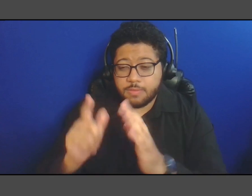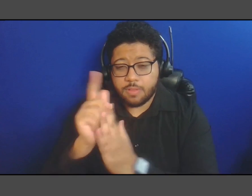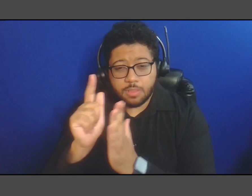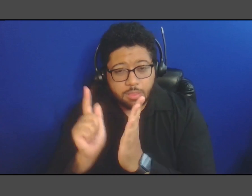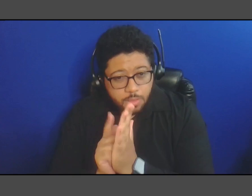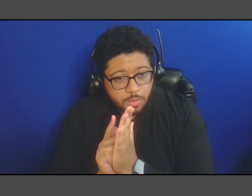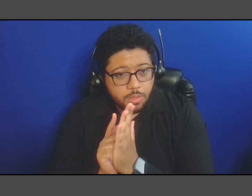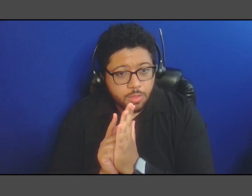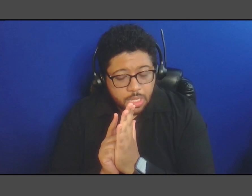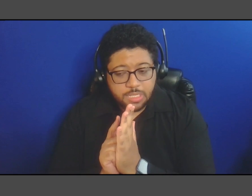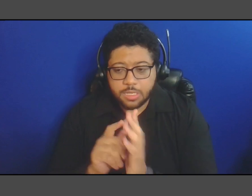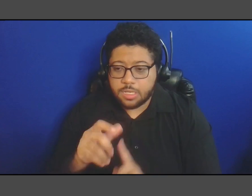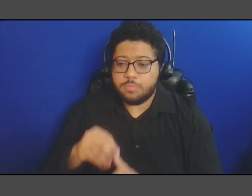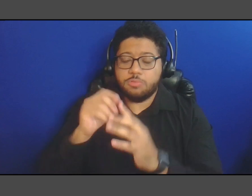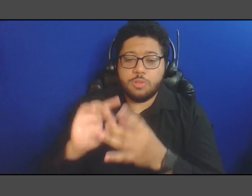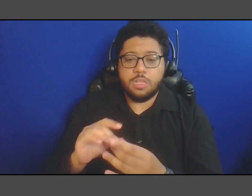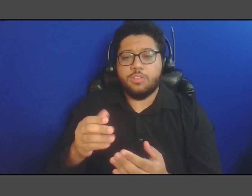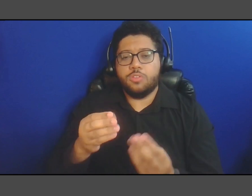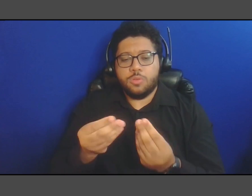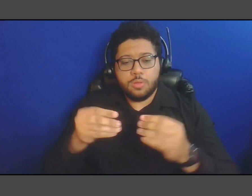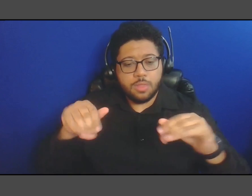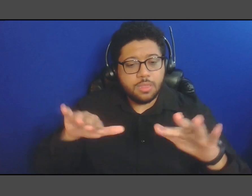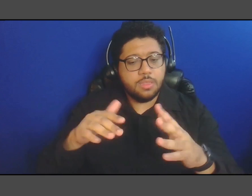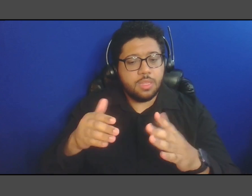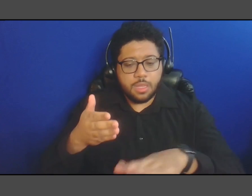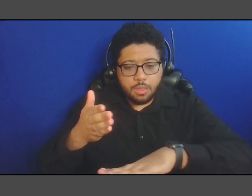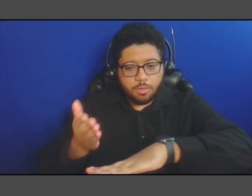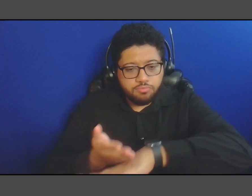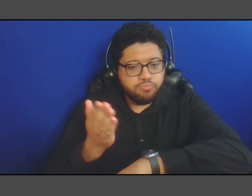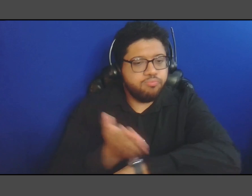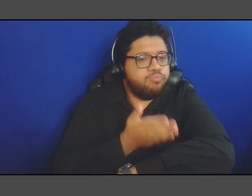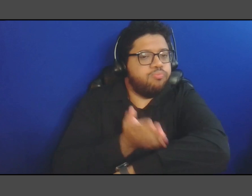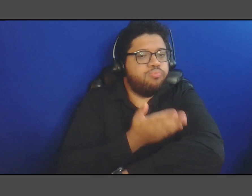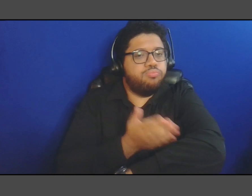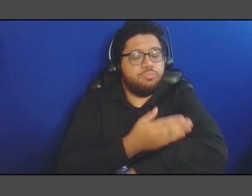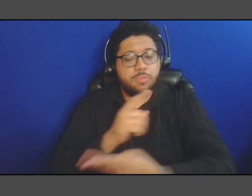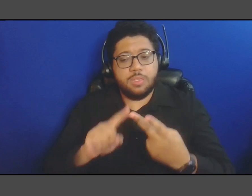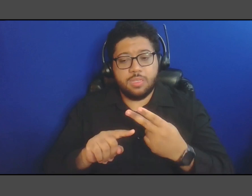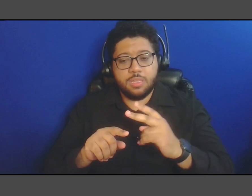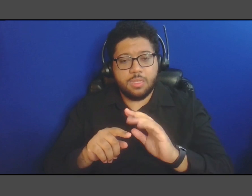restoration, for native language preservation, for